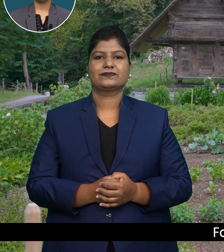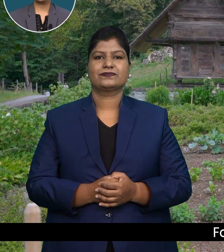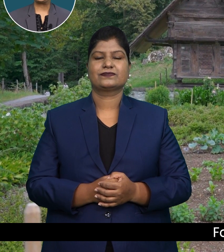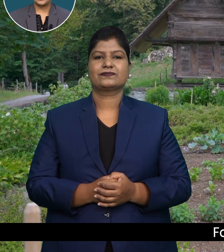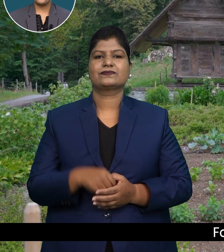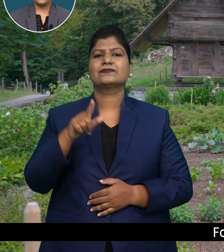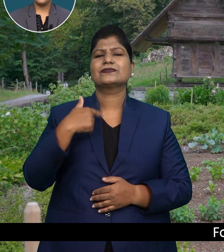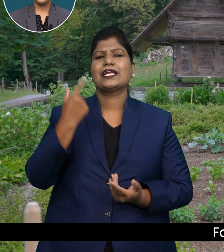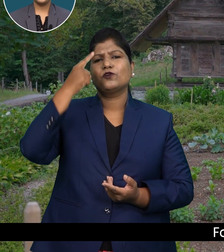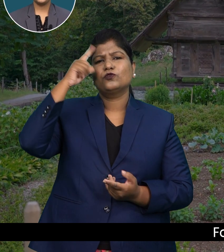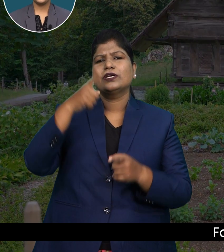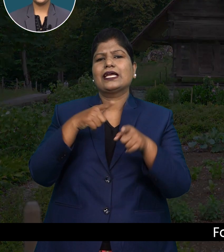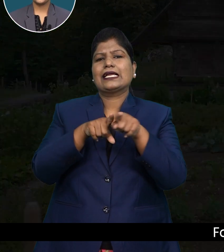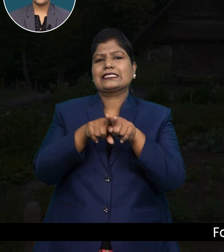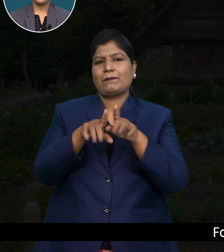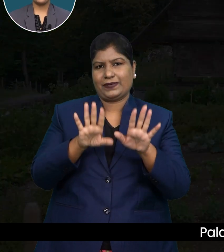For example,